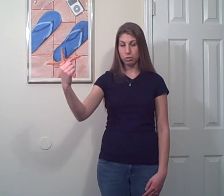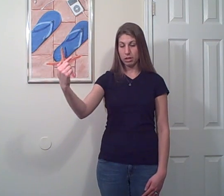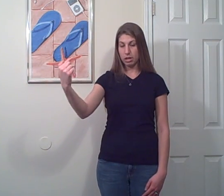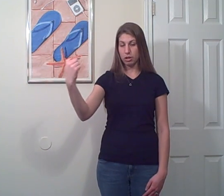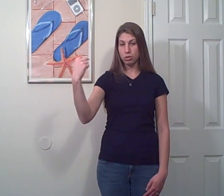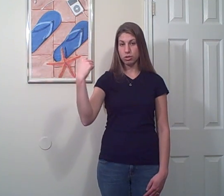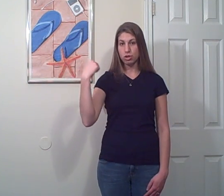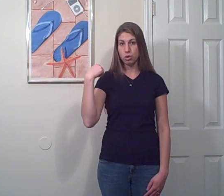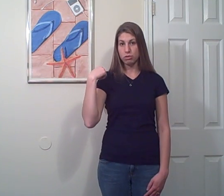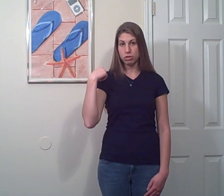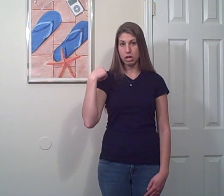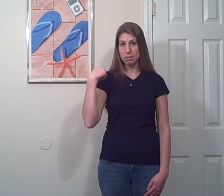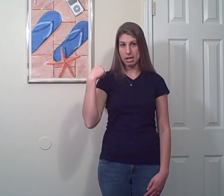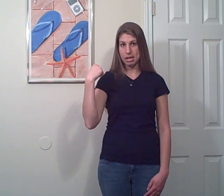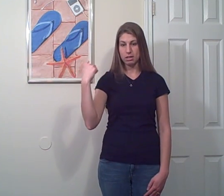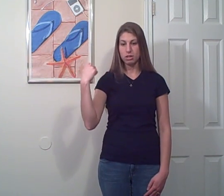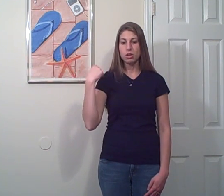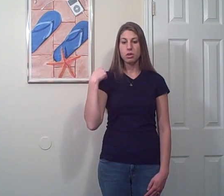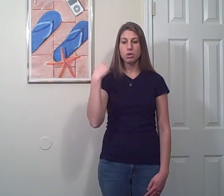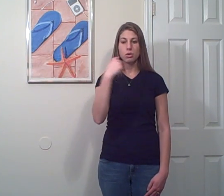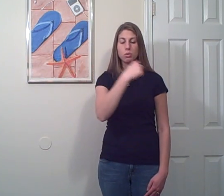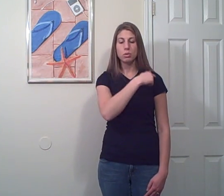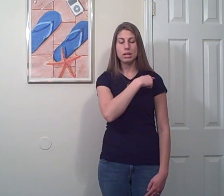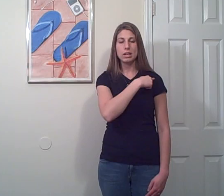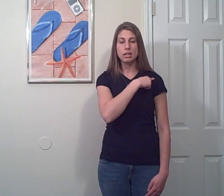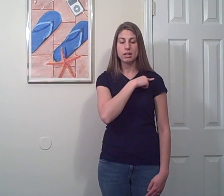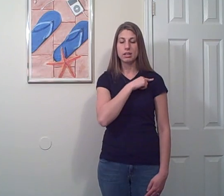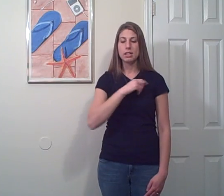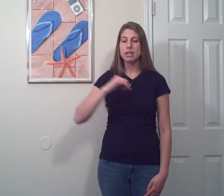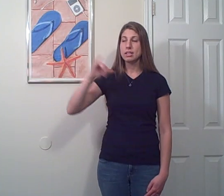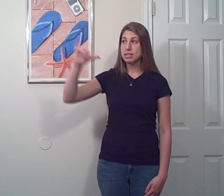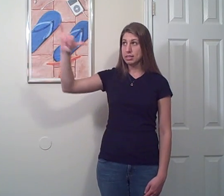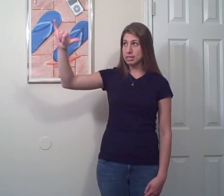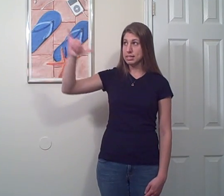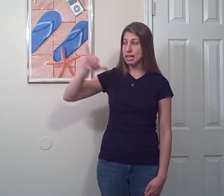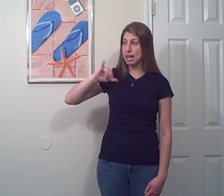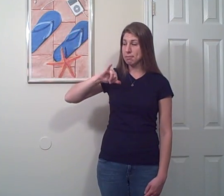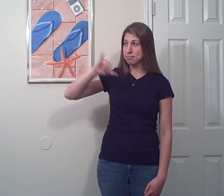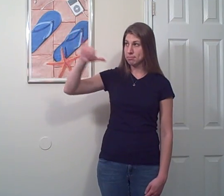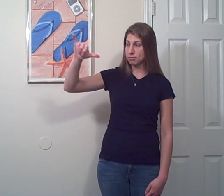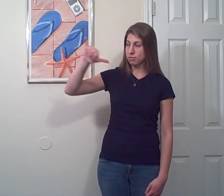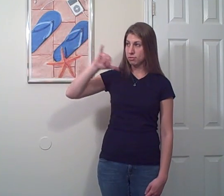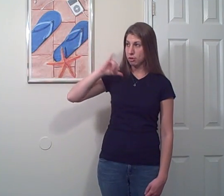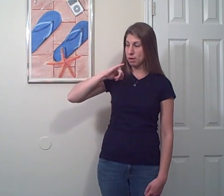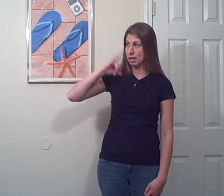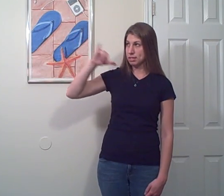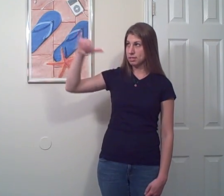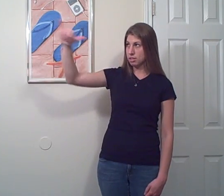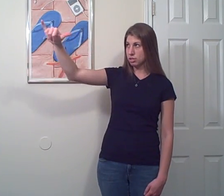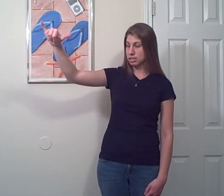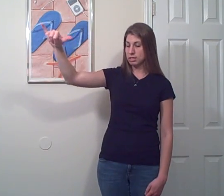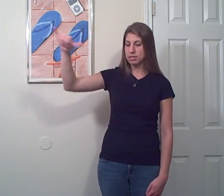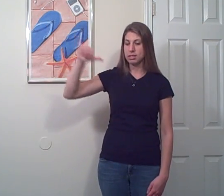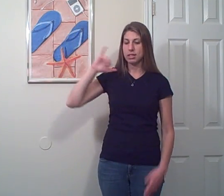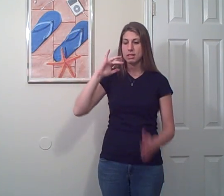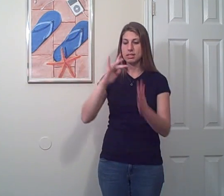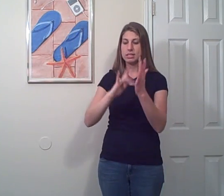I go to the shoulder of your dominant hand. We, the same from us to Jesus, same